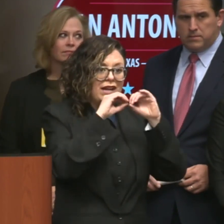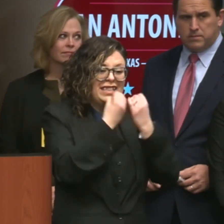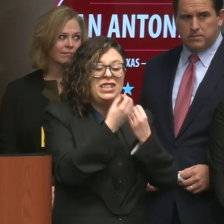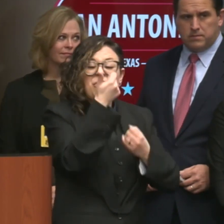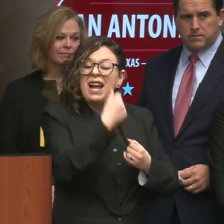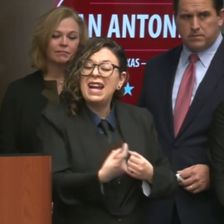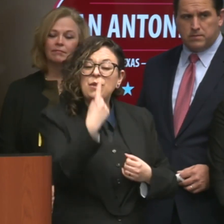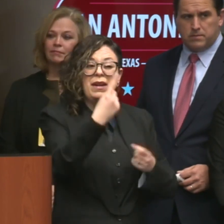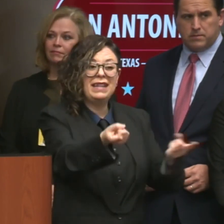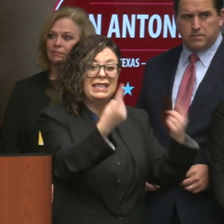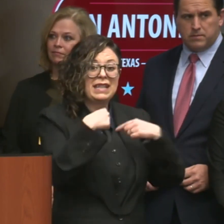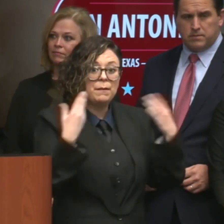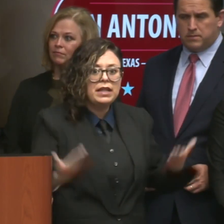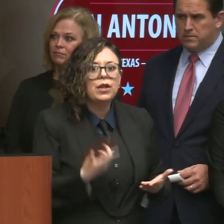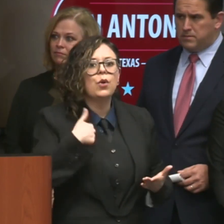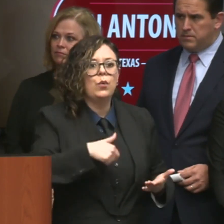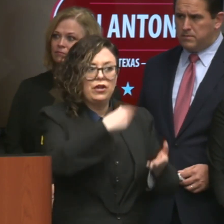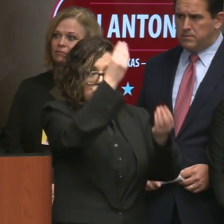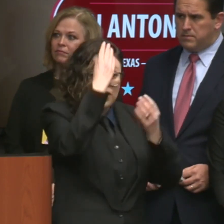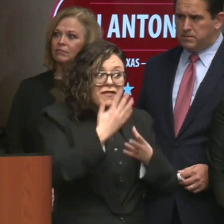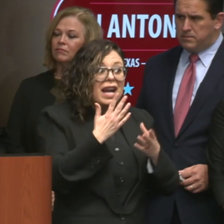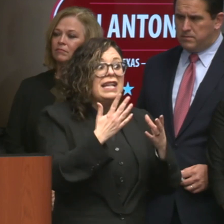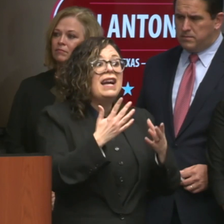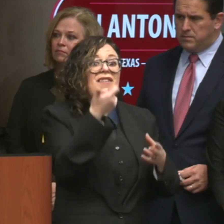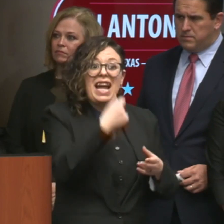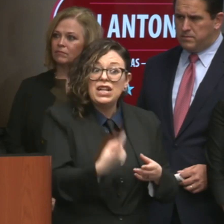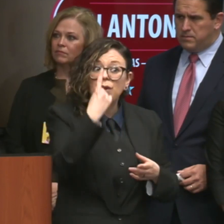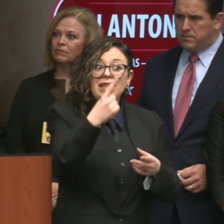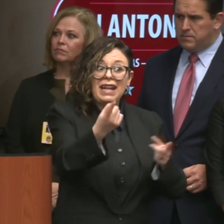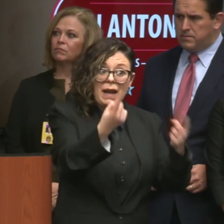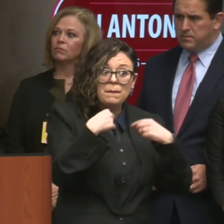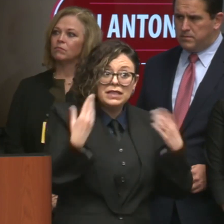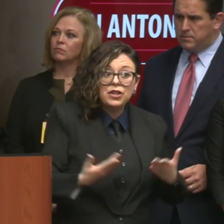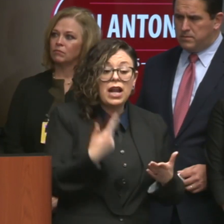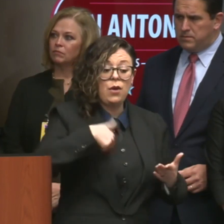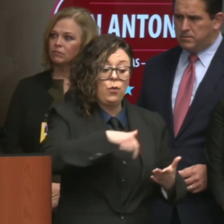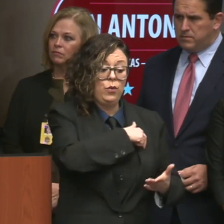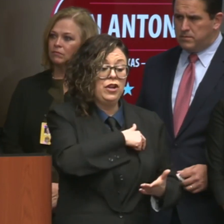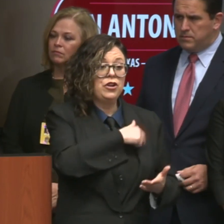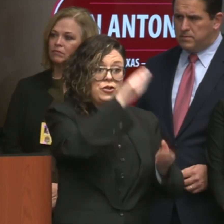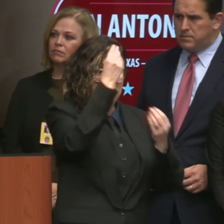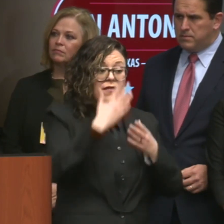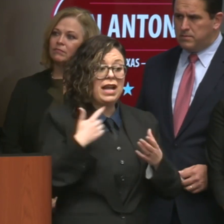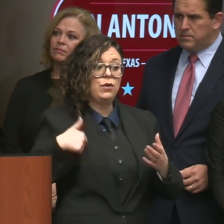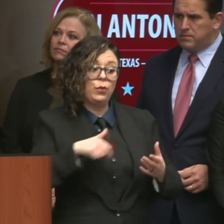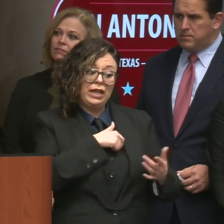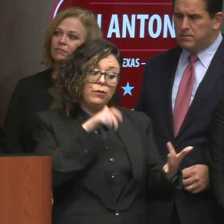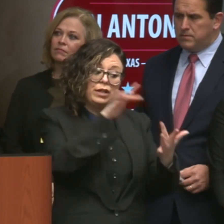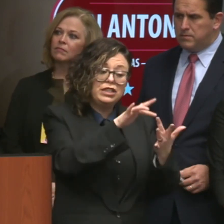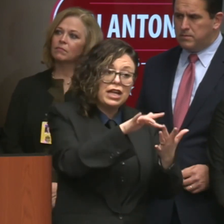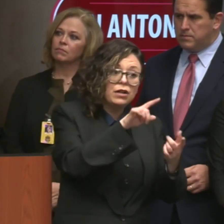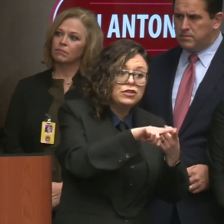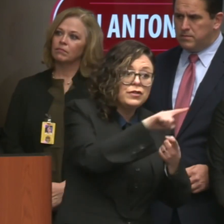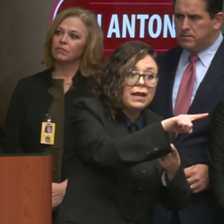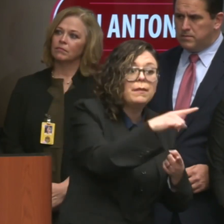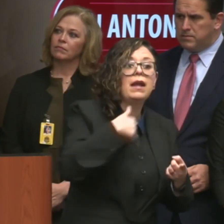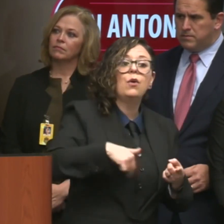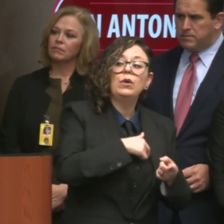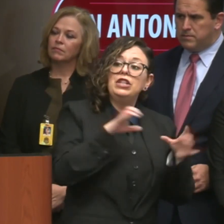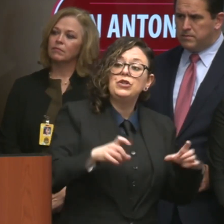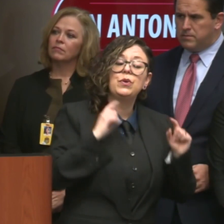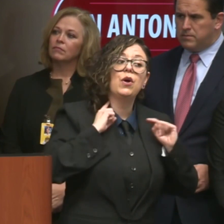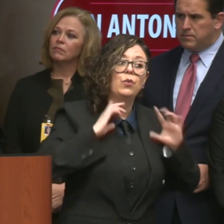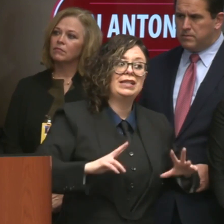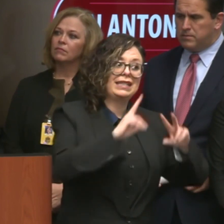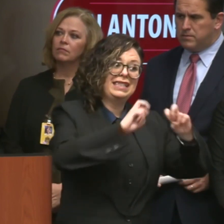get notified of those returning travelers, and as soon as we get notified, we reach out to them and do a risk assessment. So there